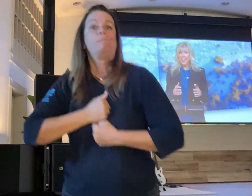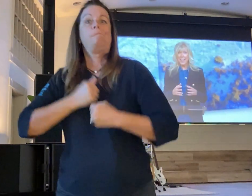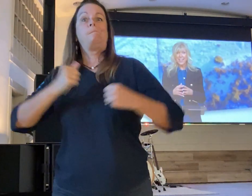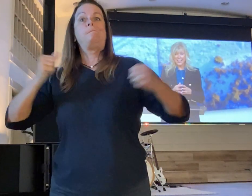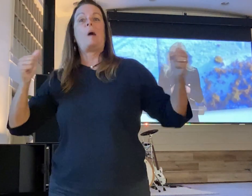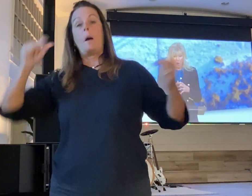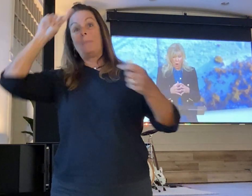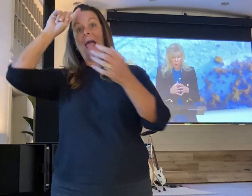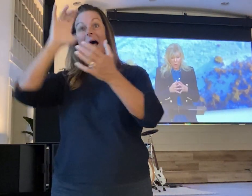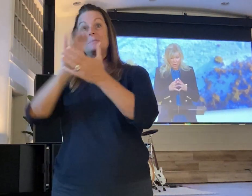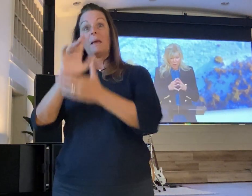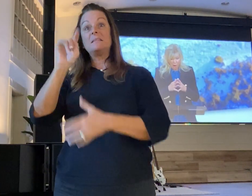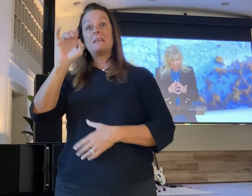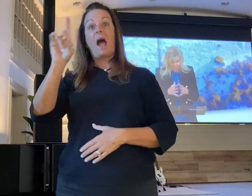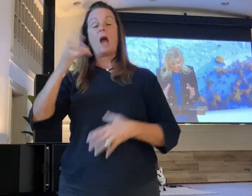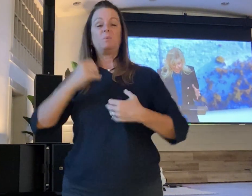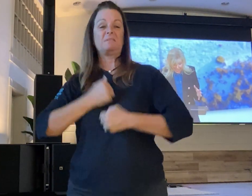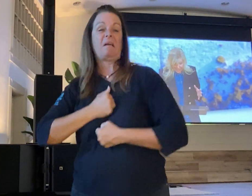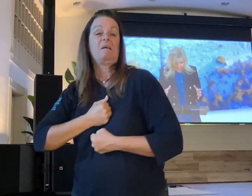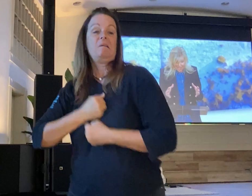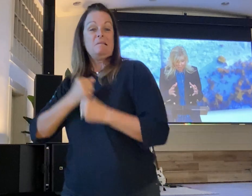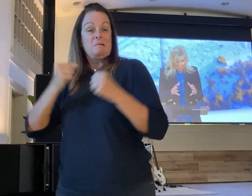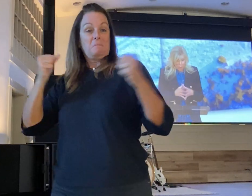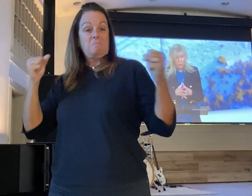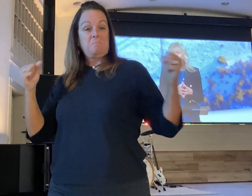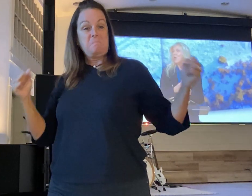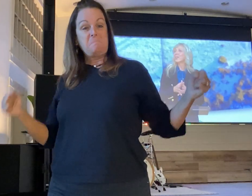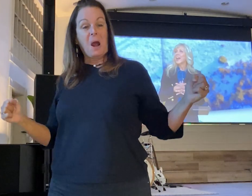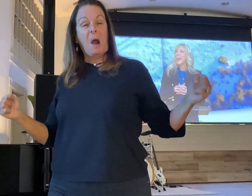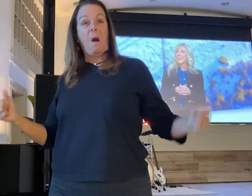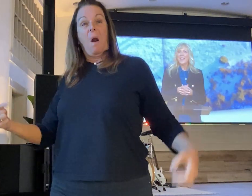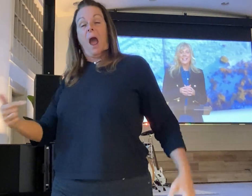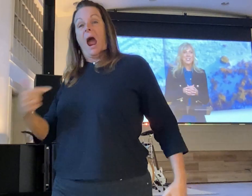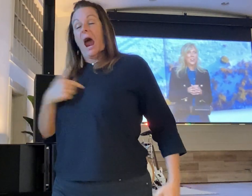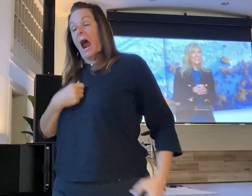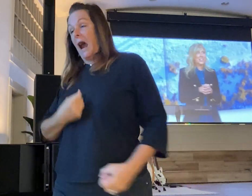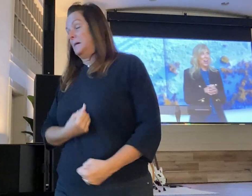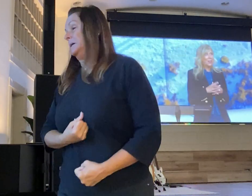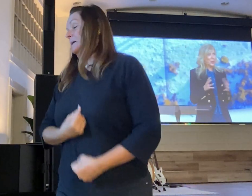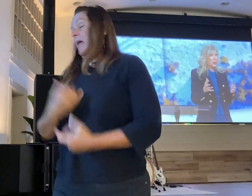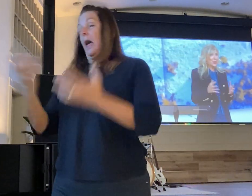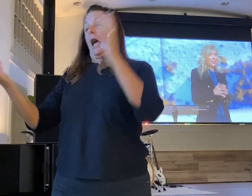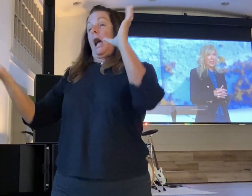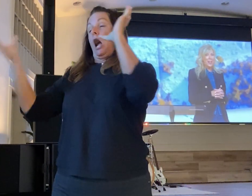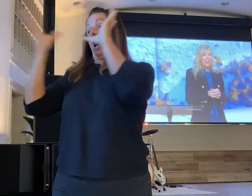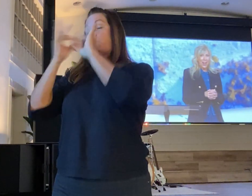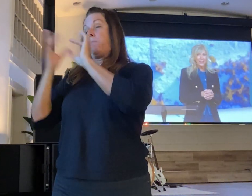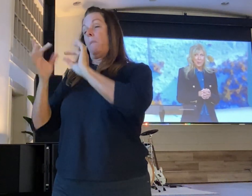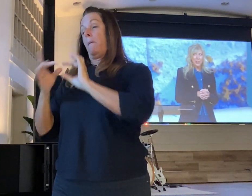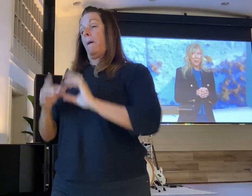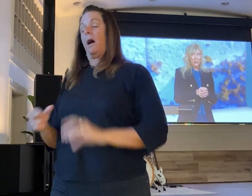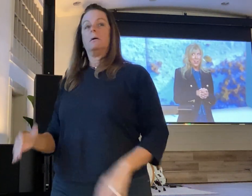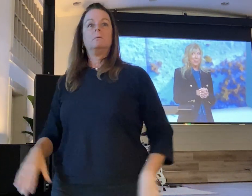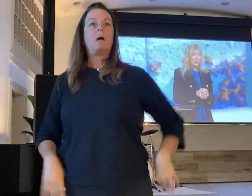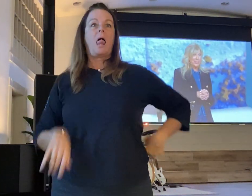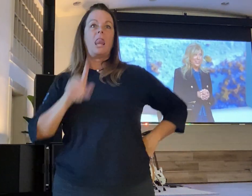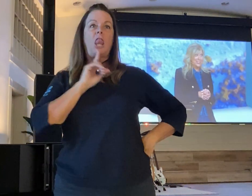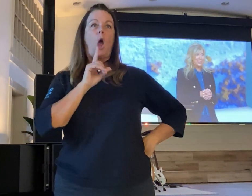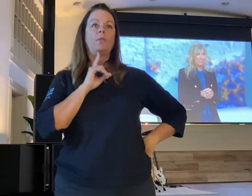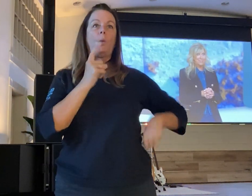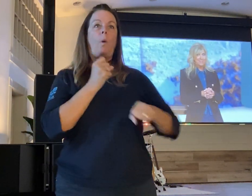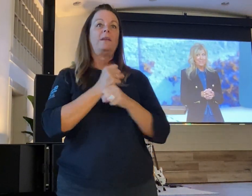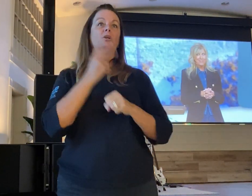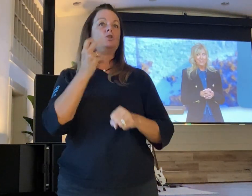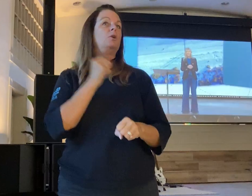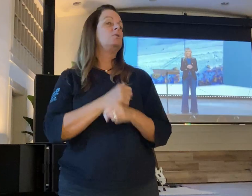right? And he gets all authentic and vulnerable, and he starts to tell the group, he's like, guys, it's been a lonely